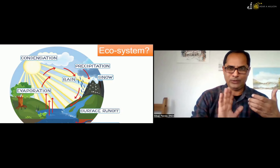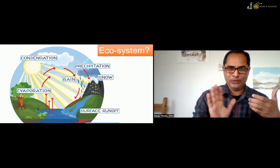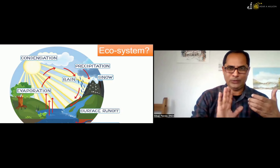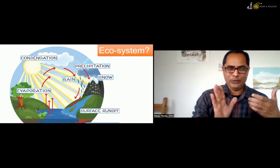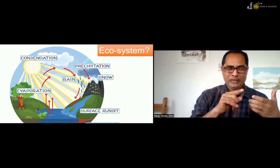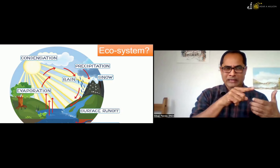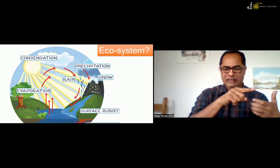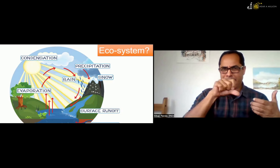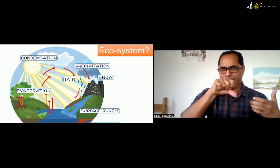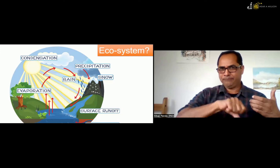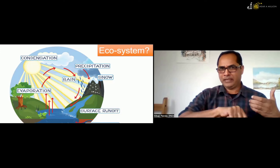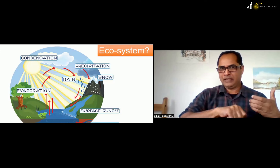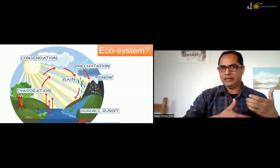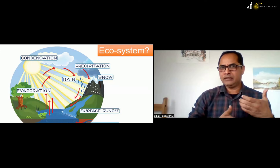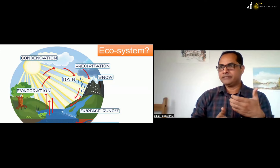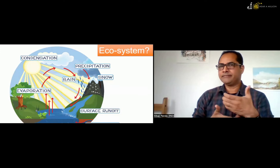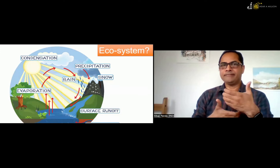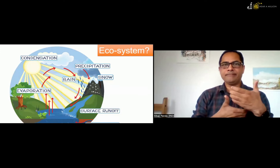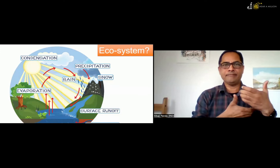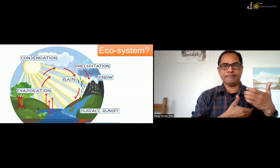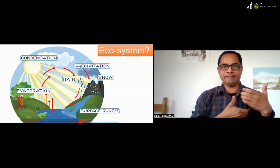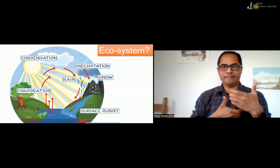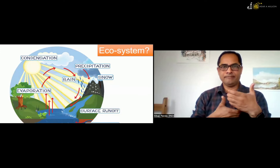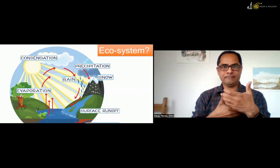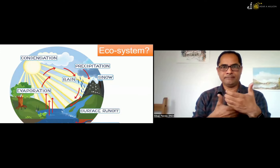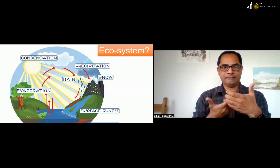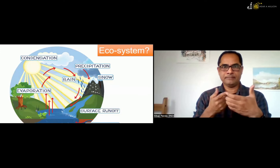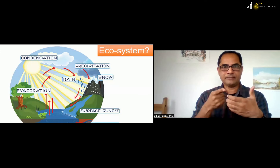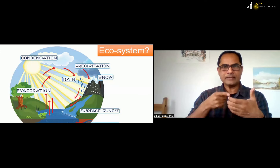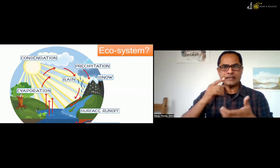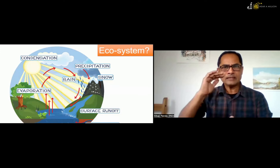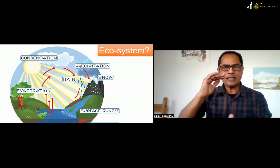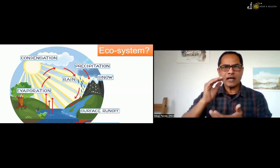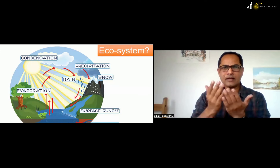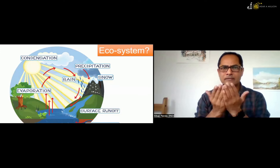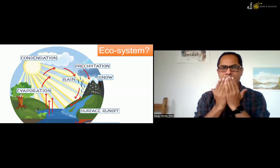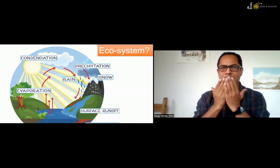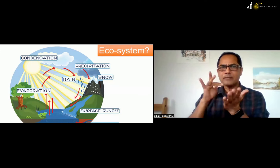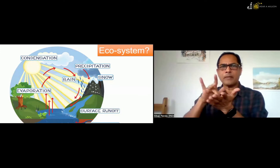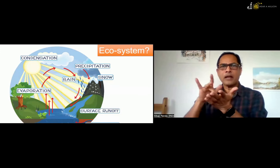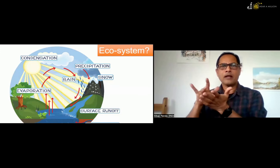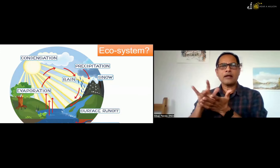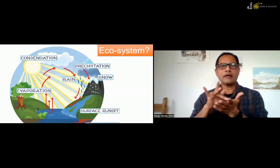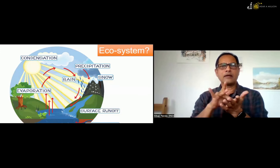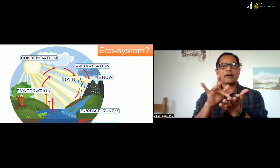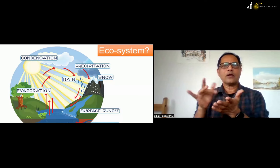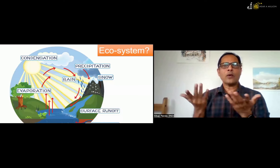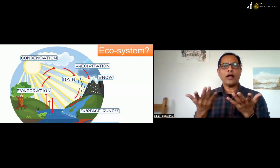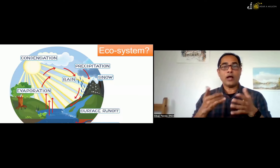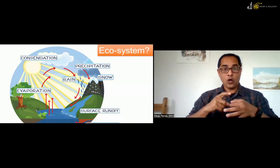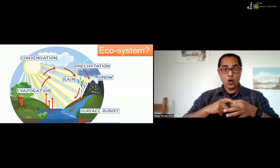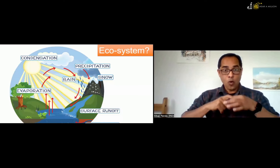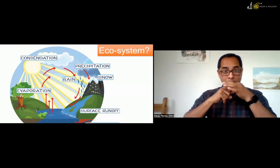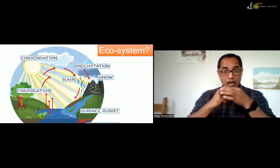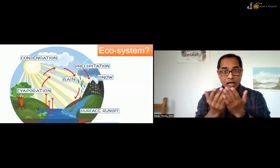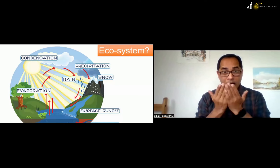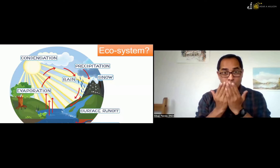that, that option doesn't work for me. I take my deaf child, to another educational